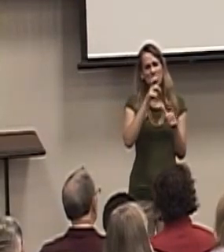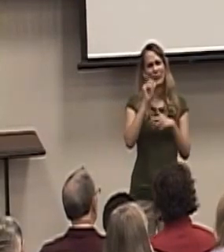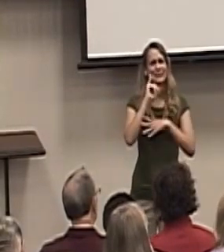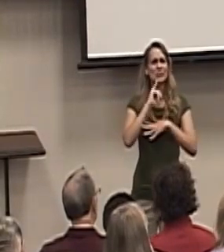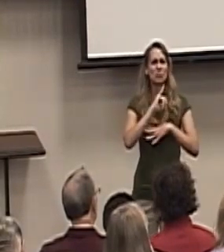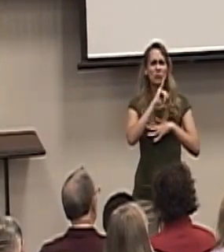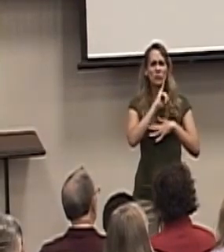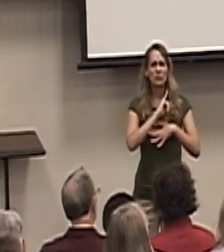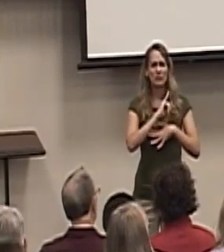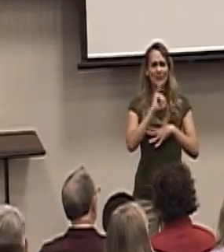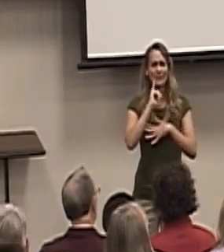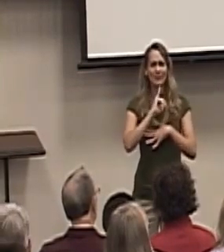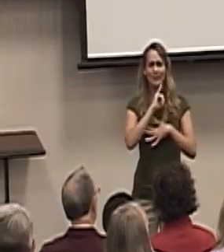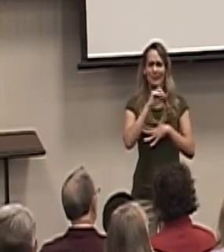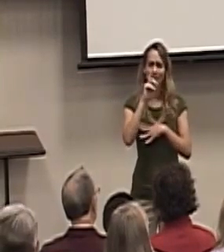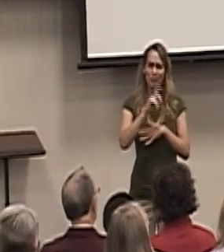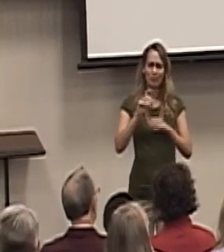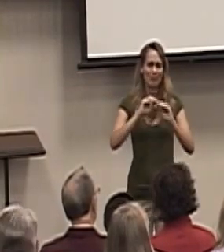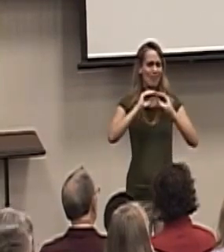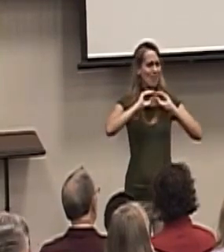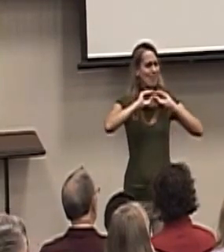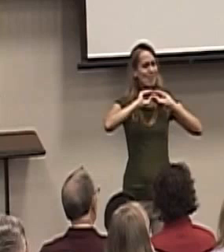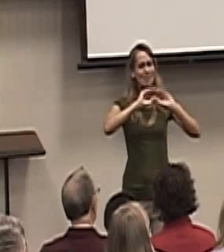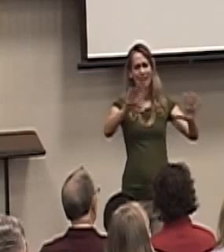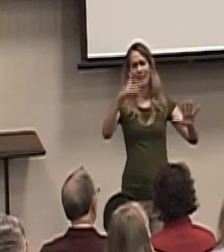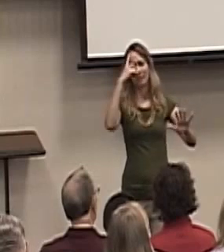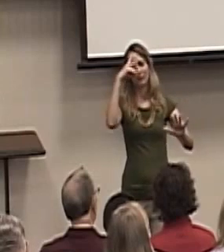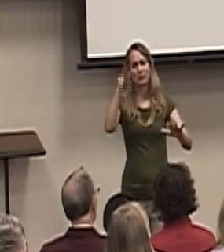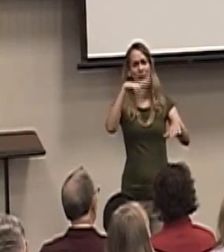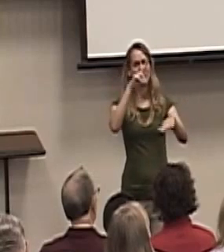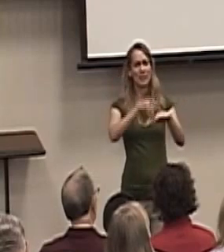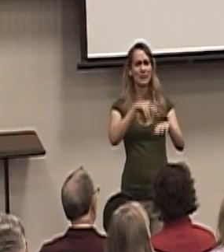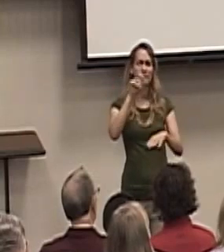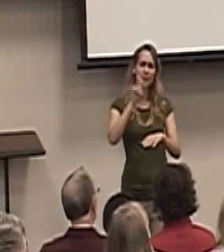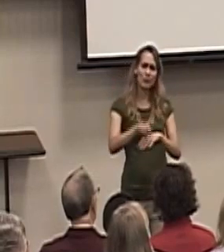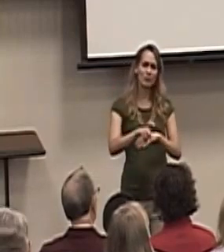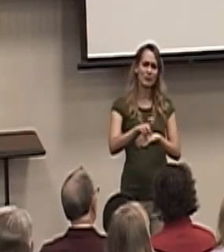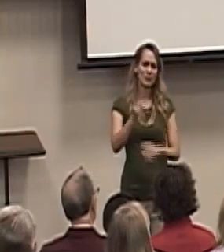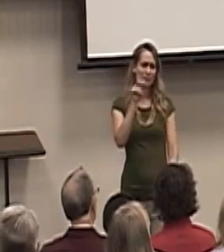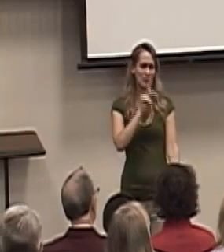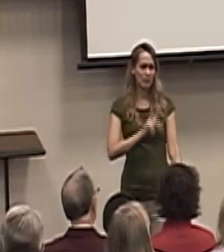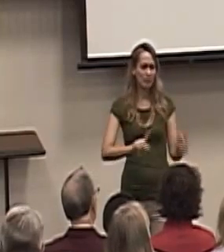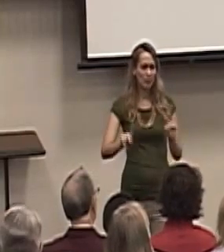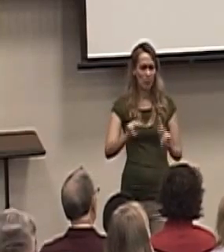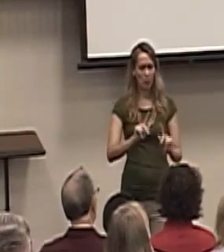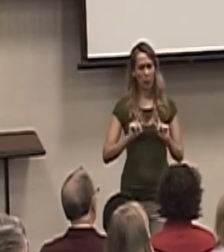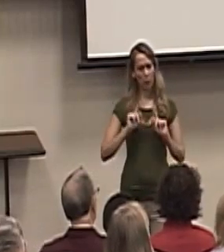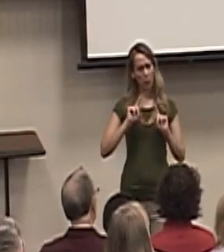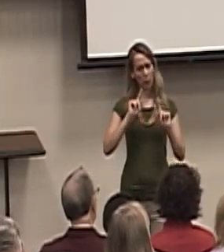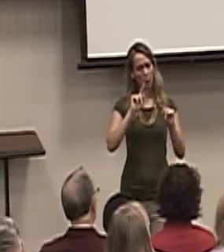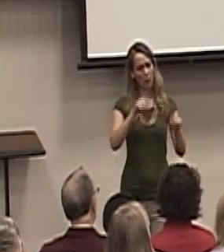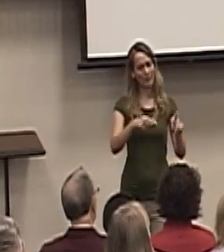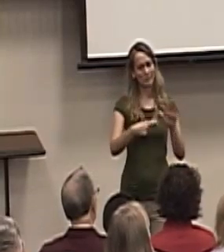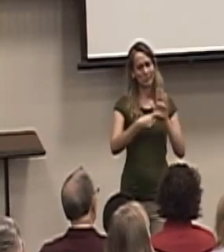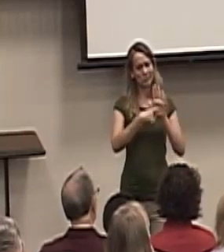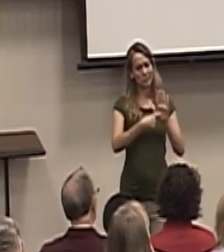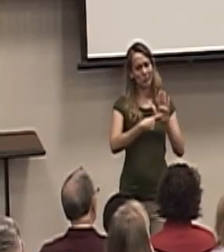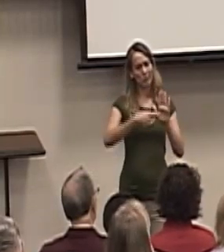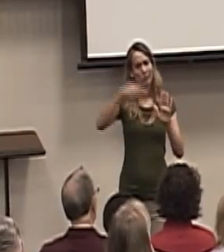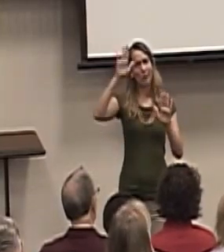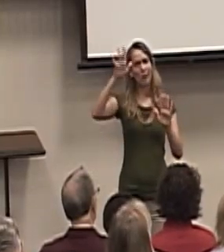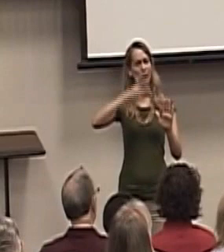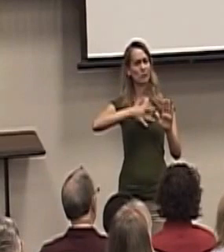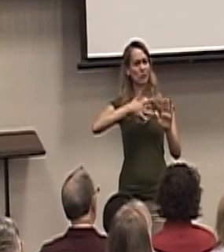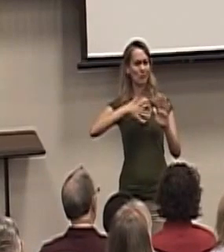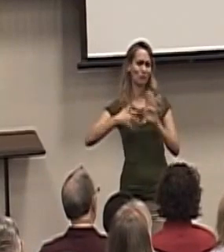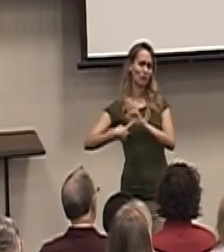be. They were supposed to be the light to all of the nations. They were supposed to be the ones that went and exemplified that heart of God to every